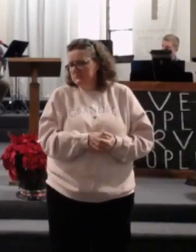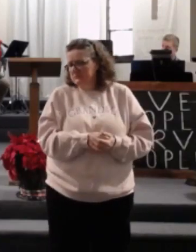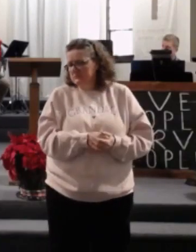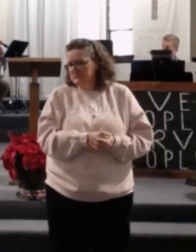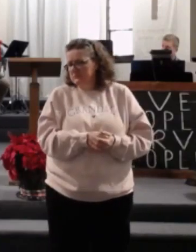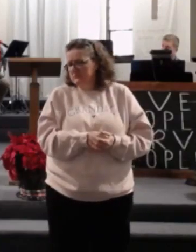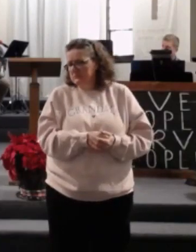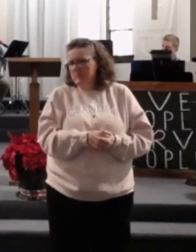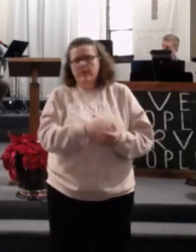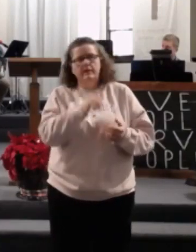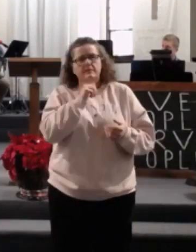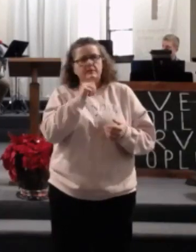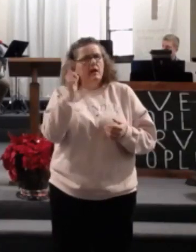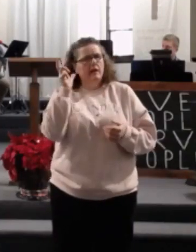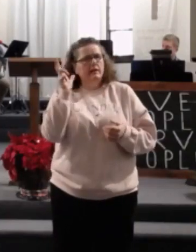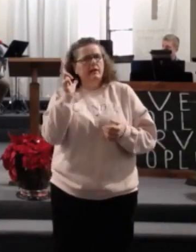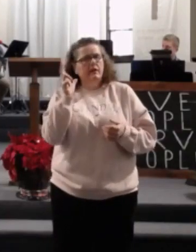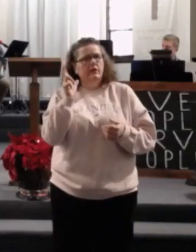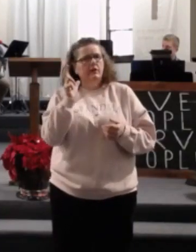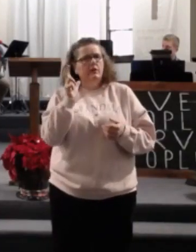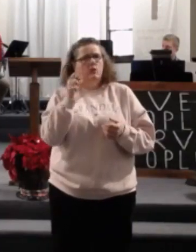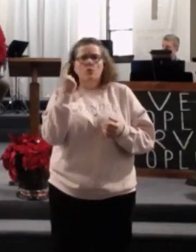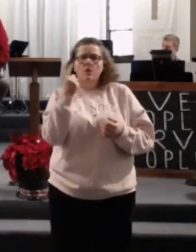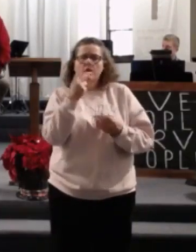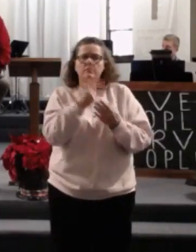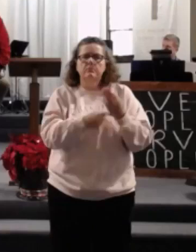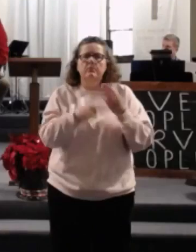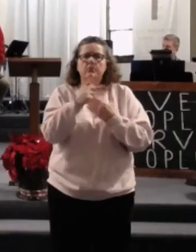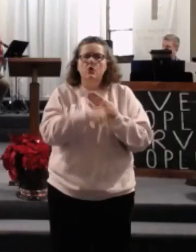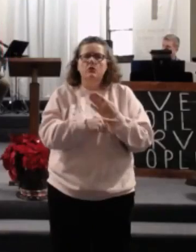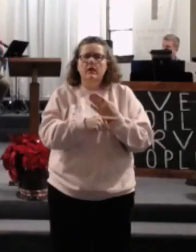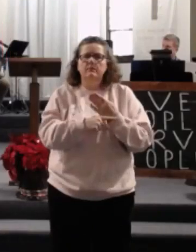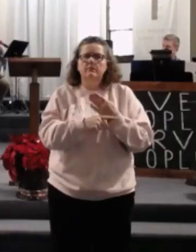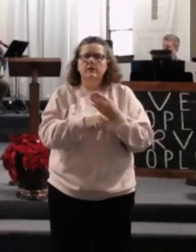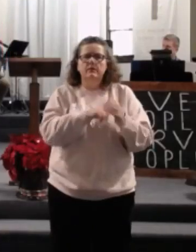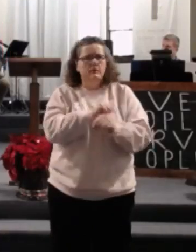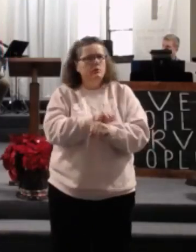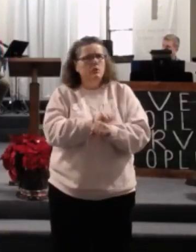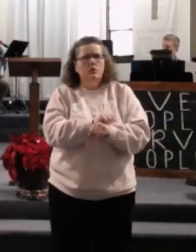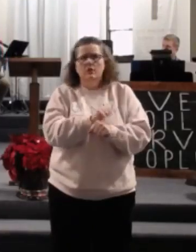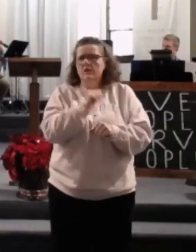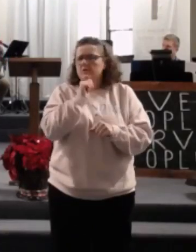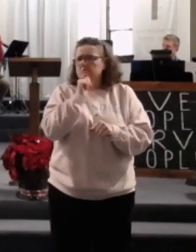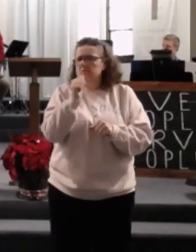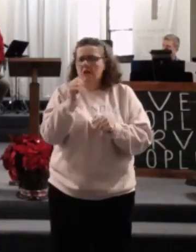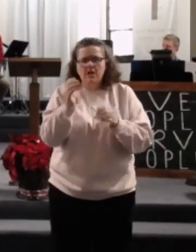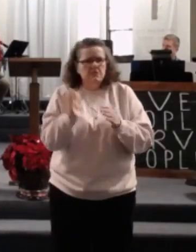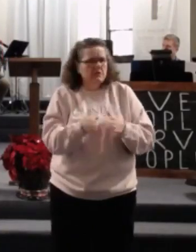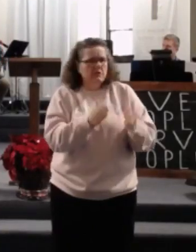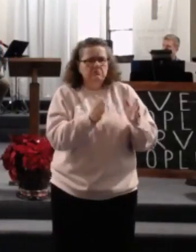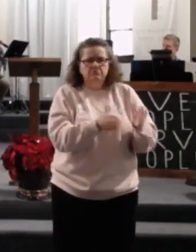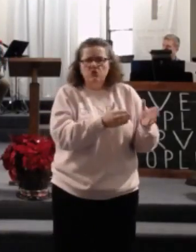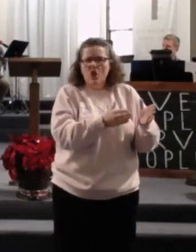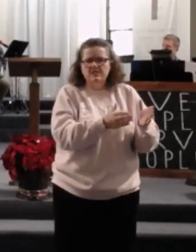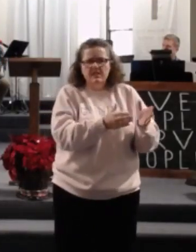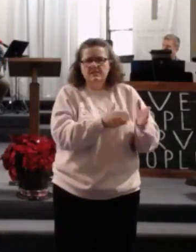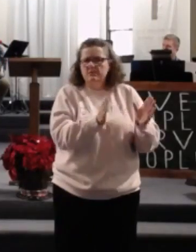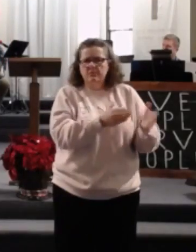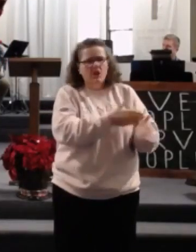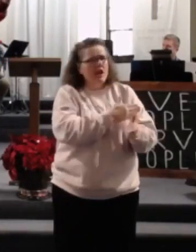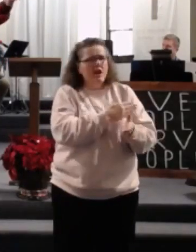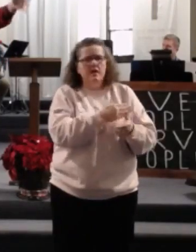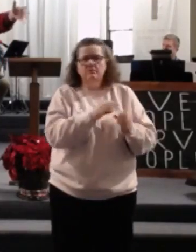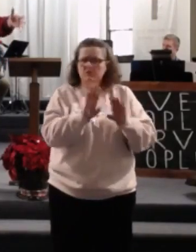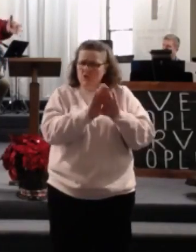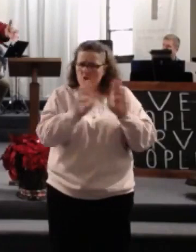I didn't hear a single program that they were running. I didn't hear a single process. I didn't hear a single, hey, we're going to, you know, open